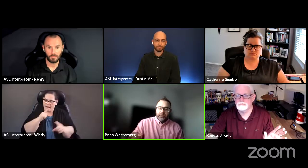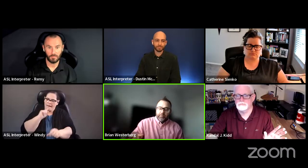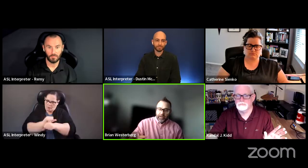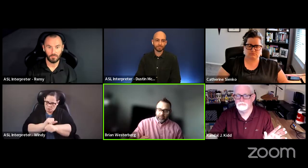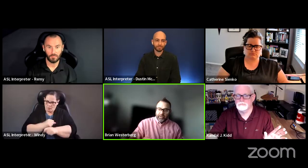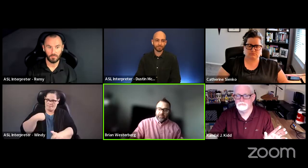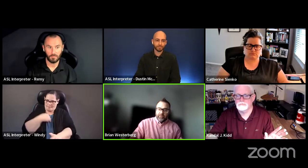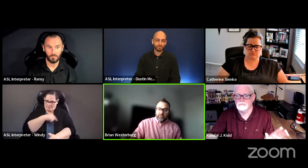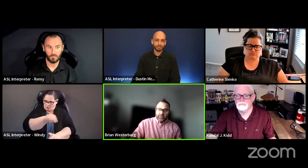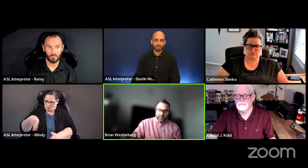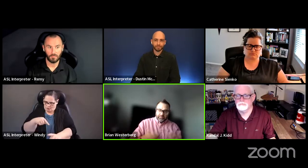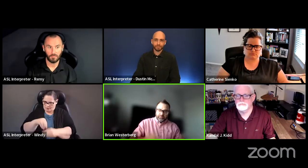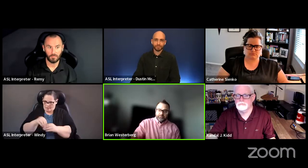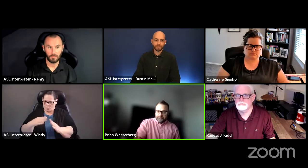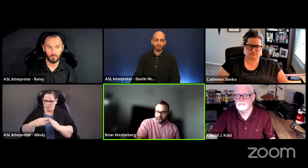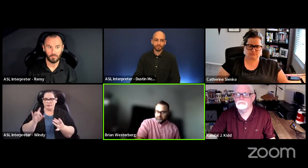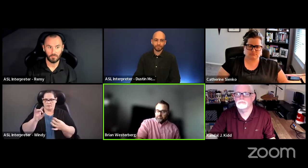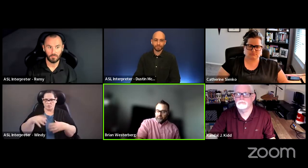that feedback, right?